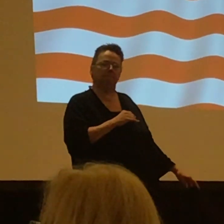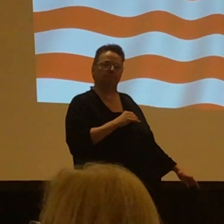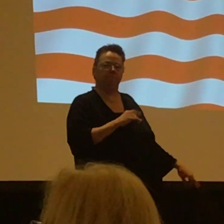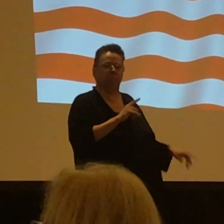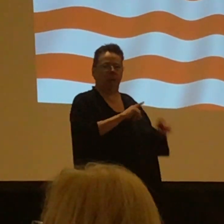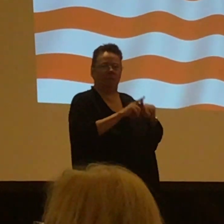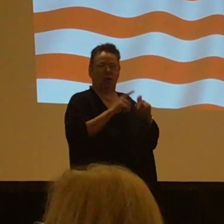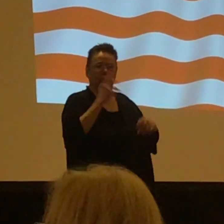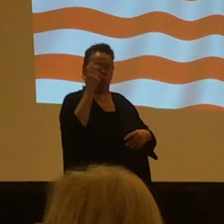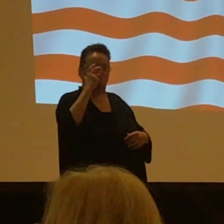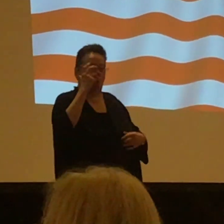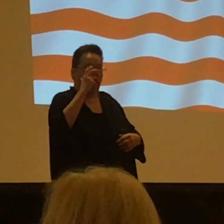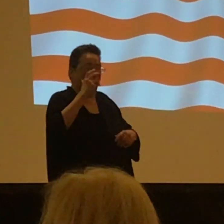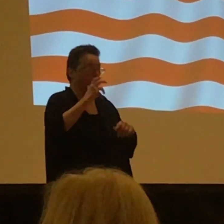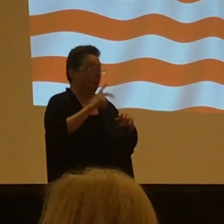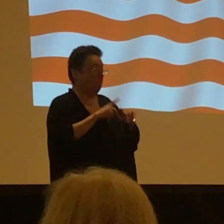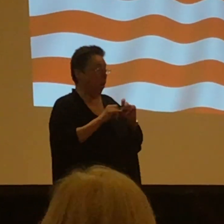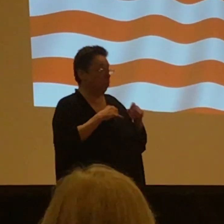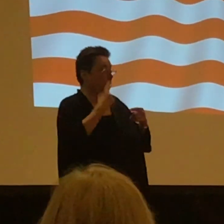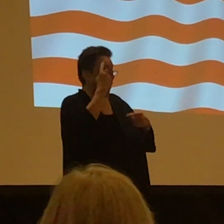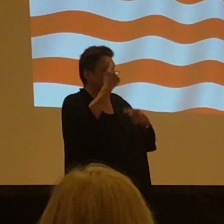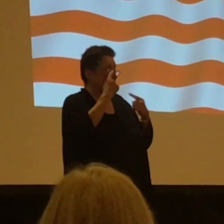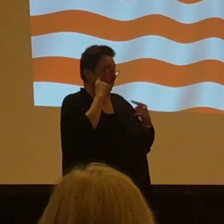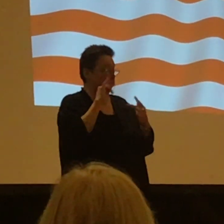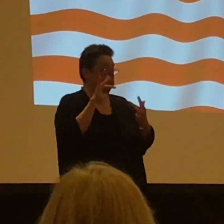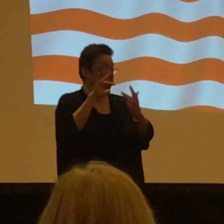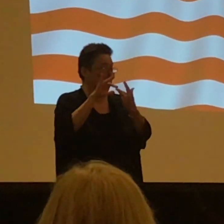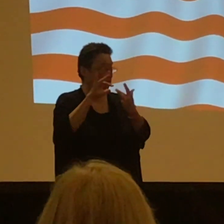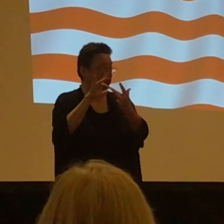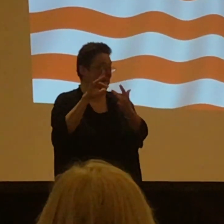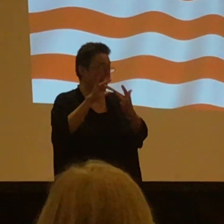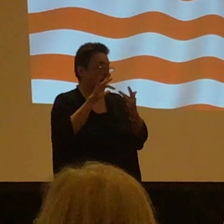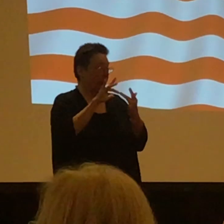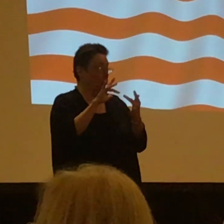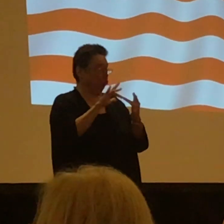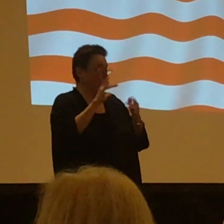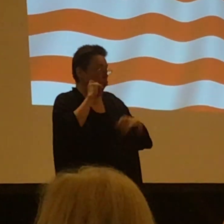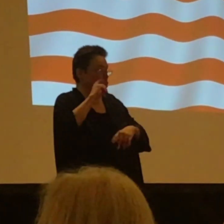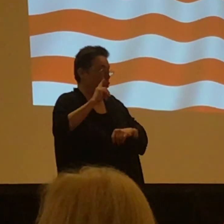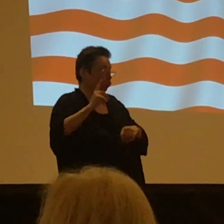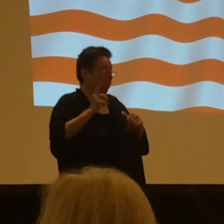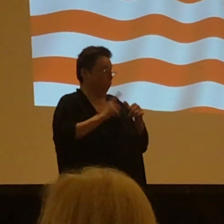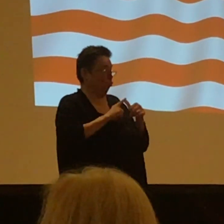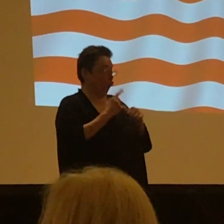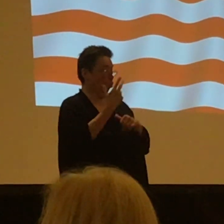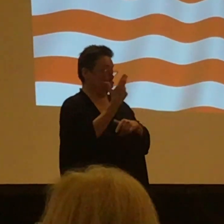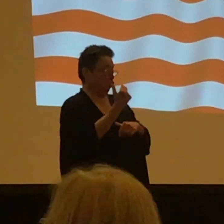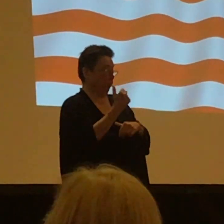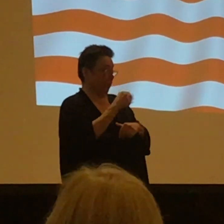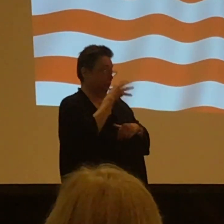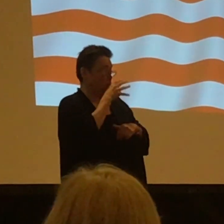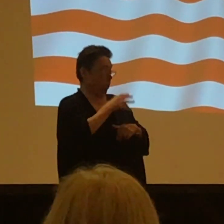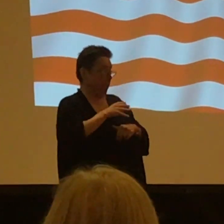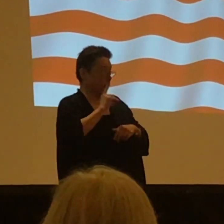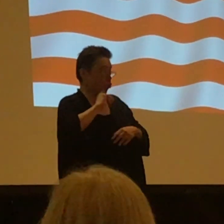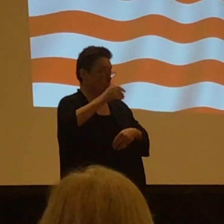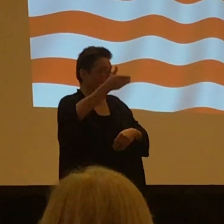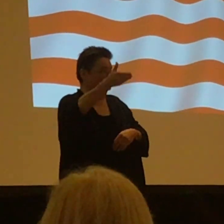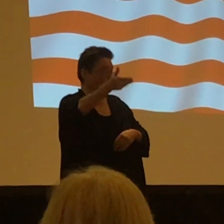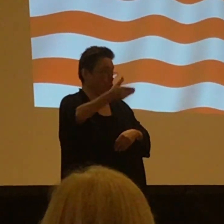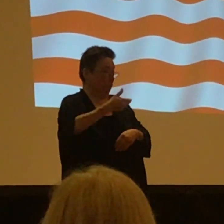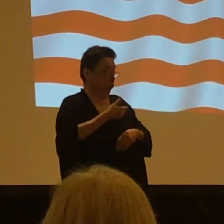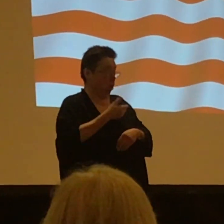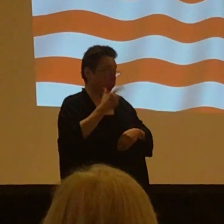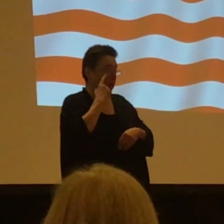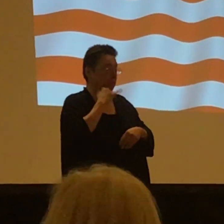However, you may want to consider reaching out to those initial 13 females that were inducted